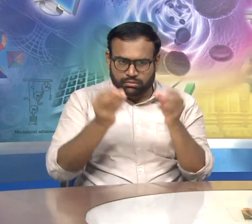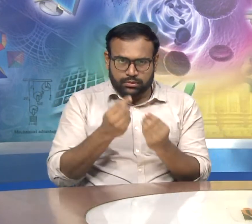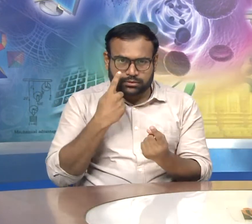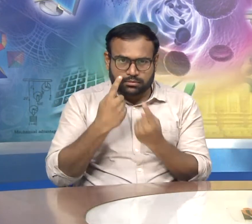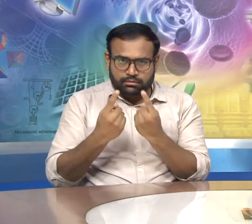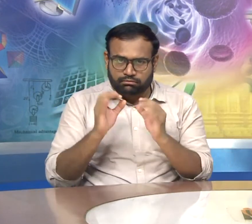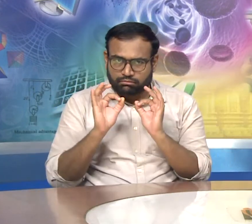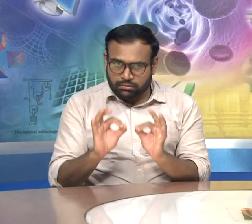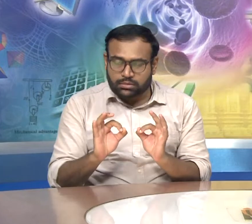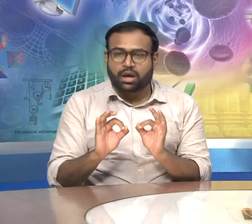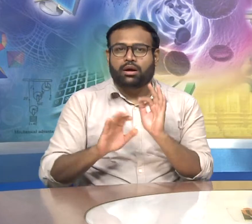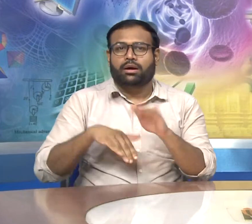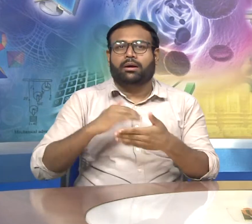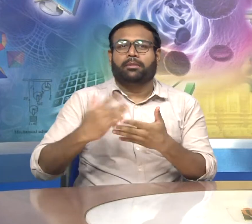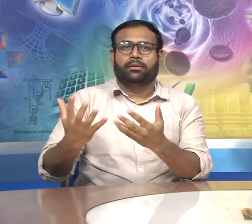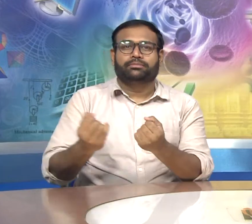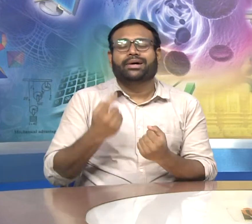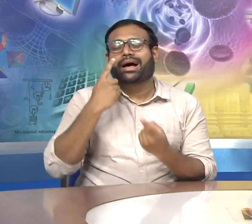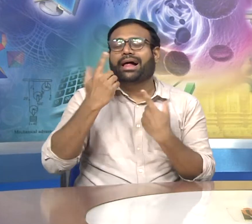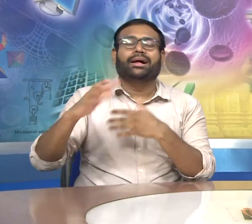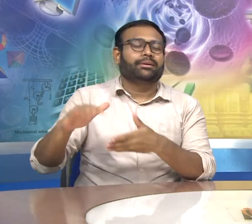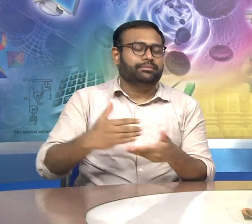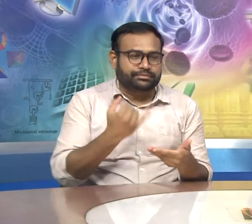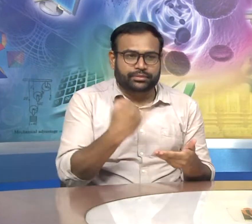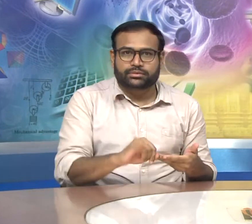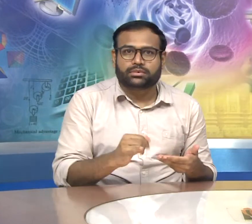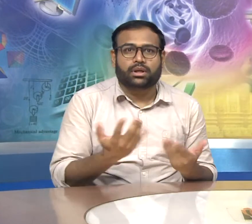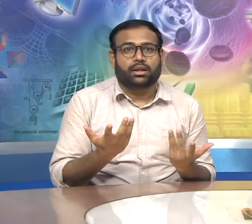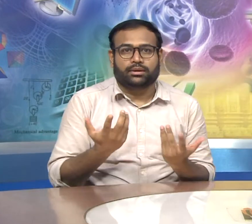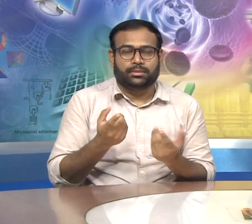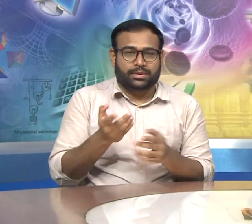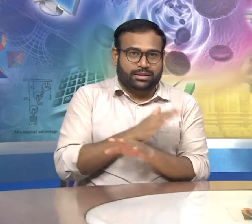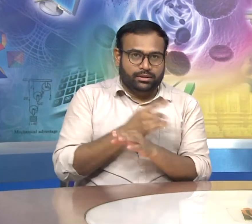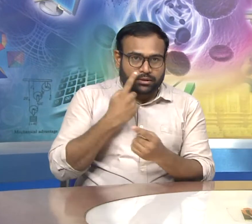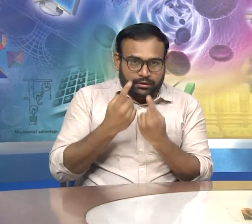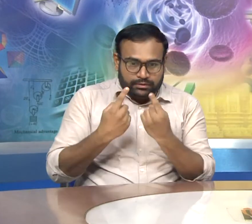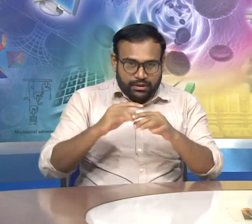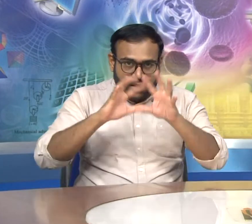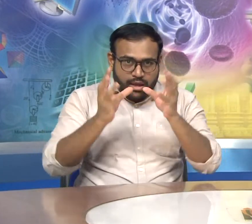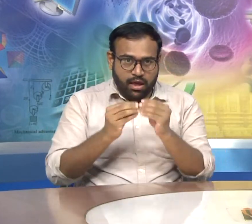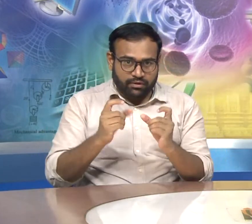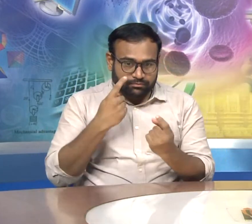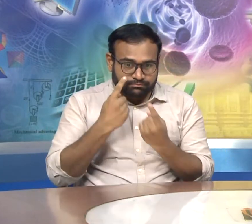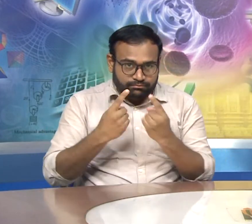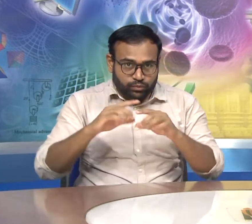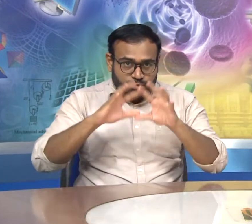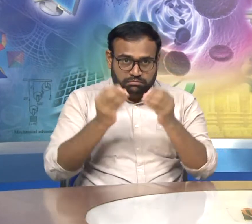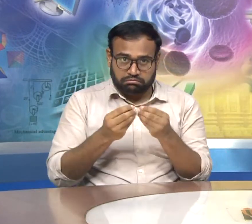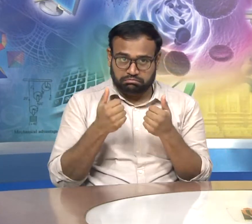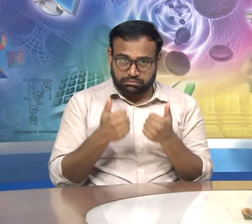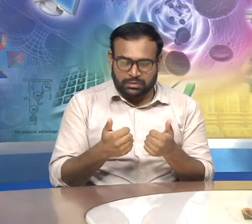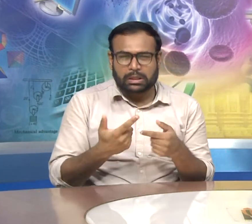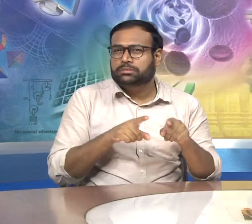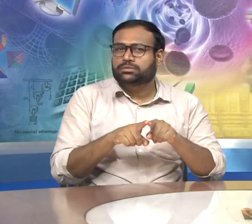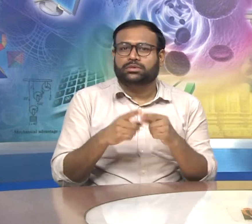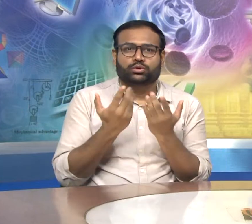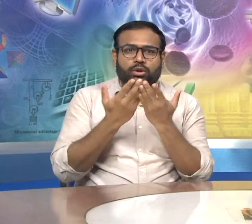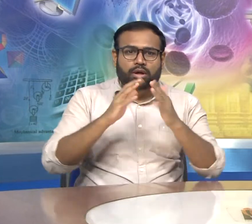opening and seeing if laptop is working correctly or not, or if the shopkeeper give me